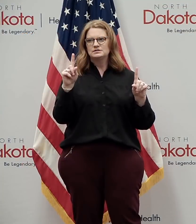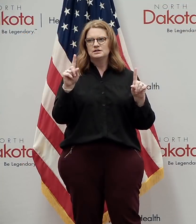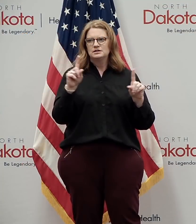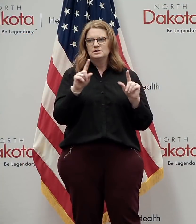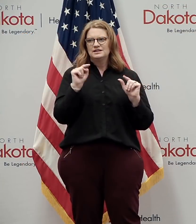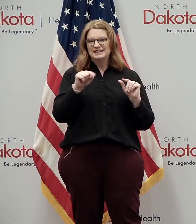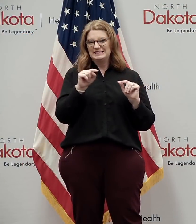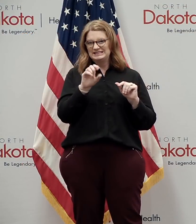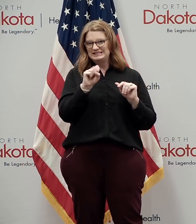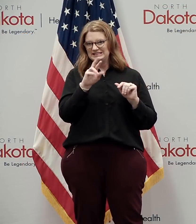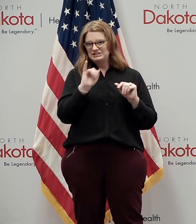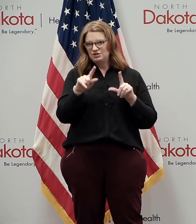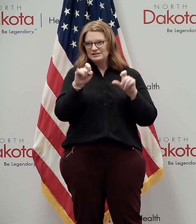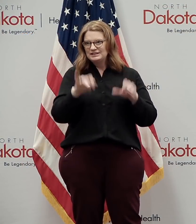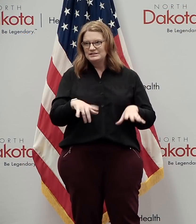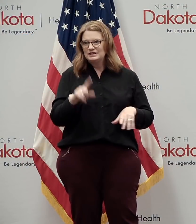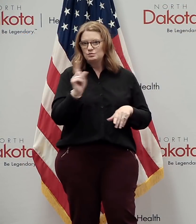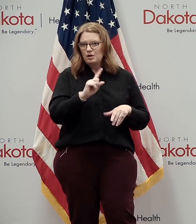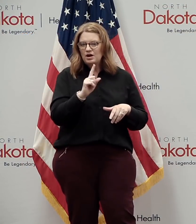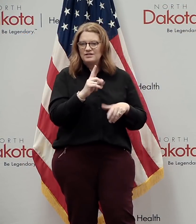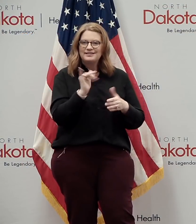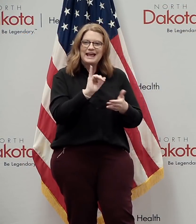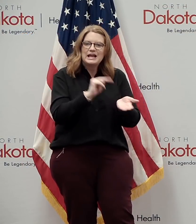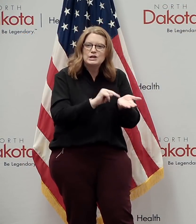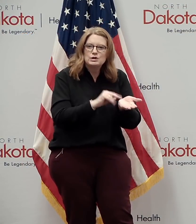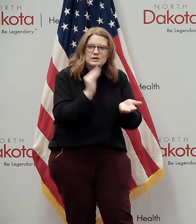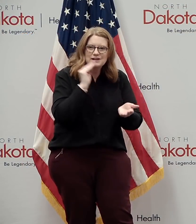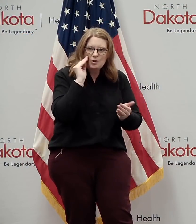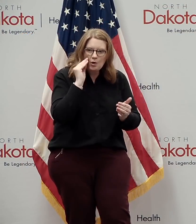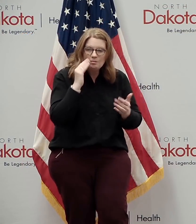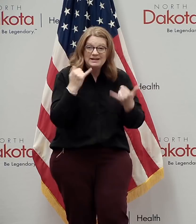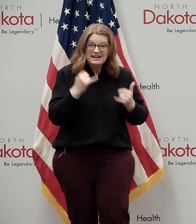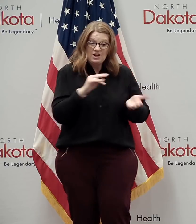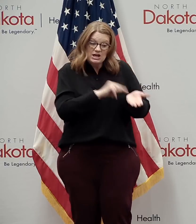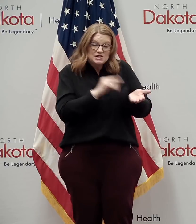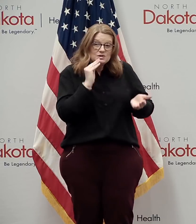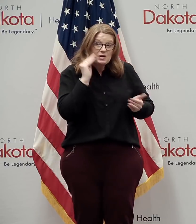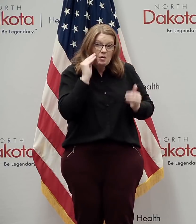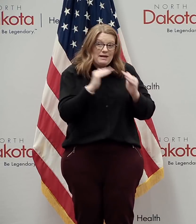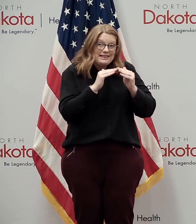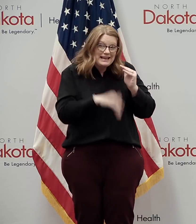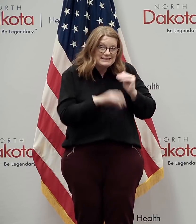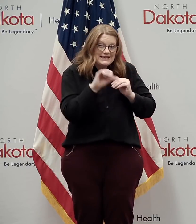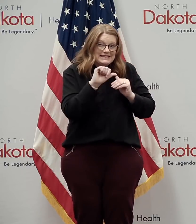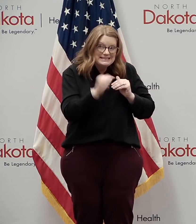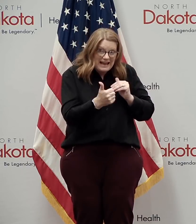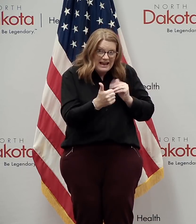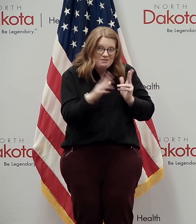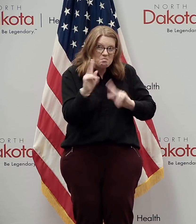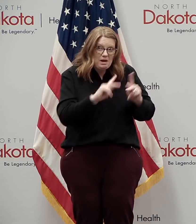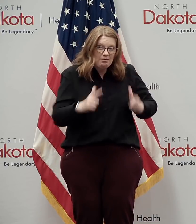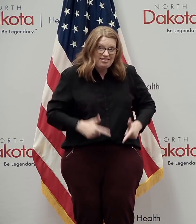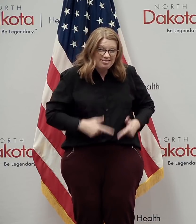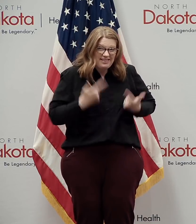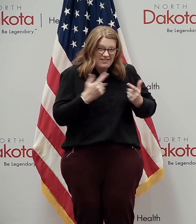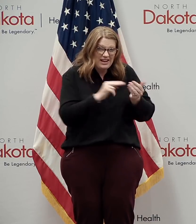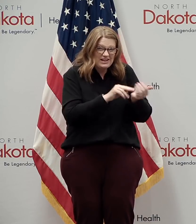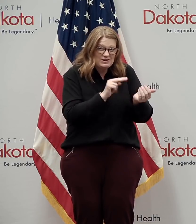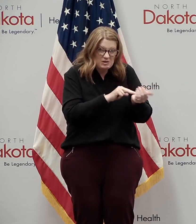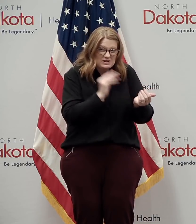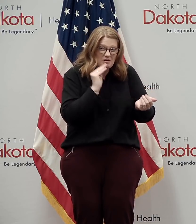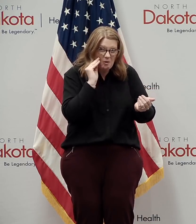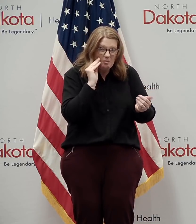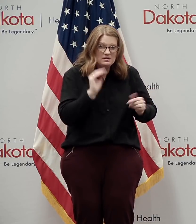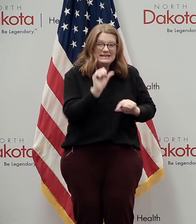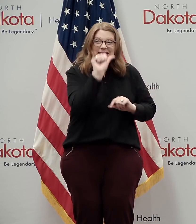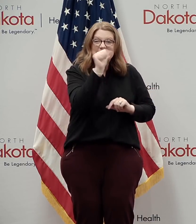testing strategy, is in long-term care. We are now down to less than 10 residents across almost 10,000 people